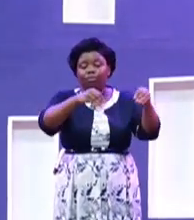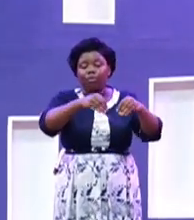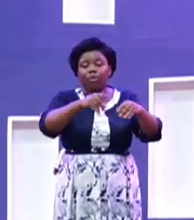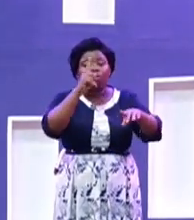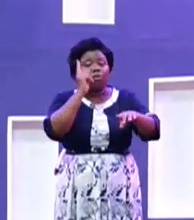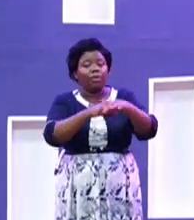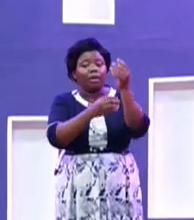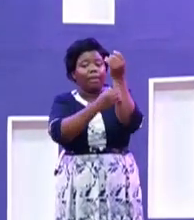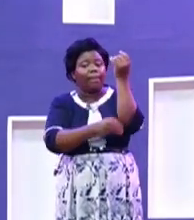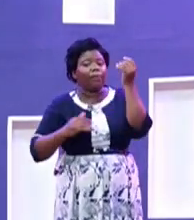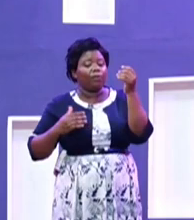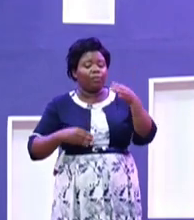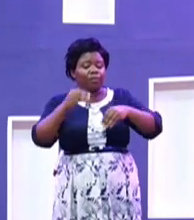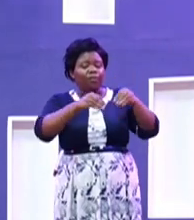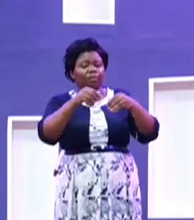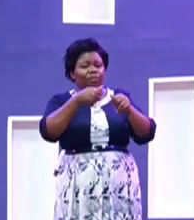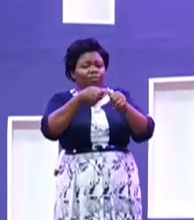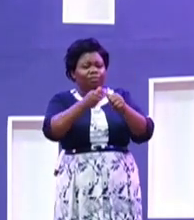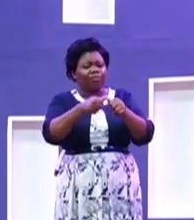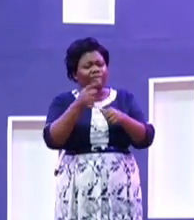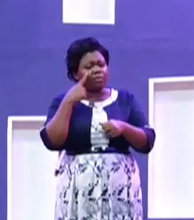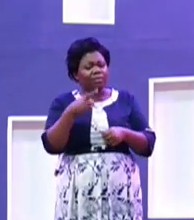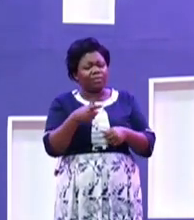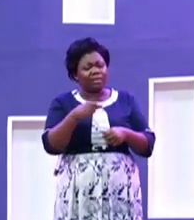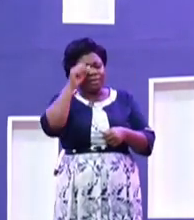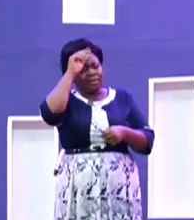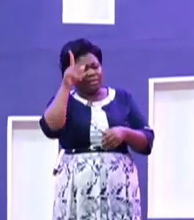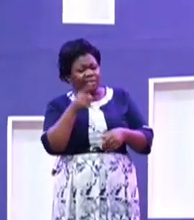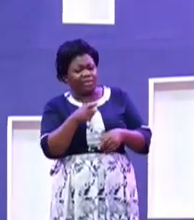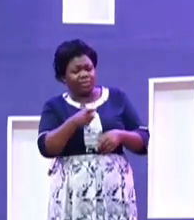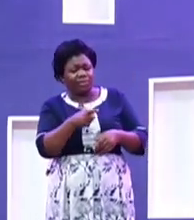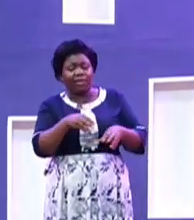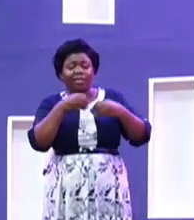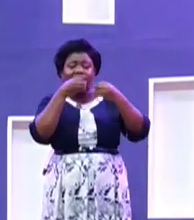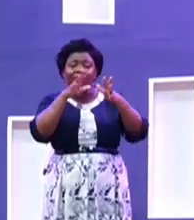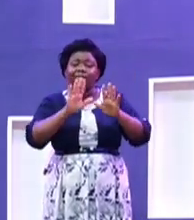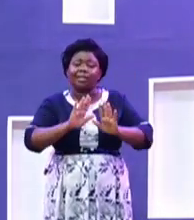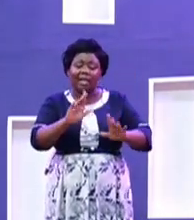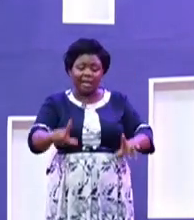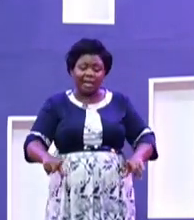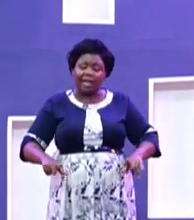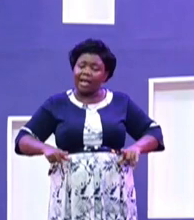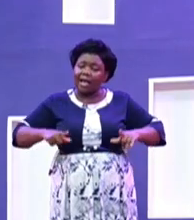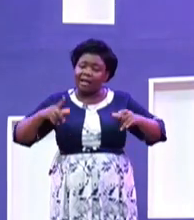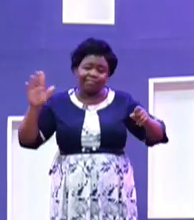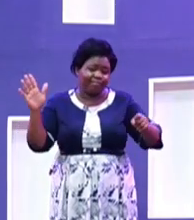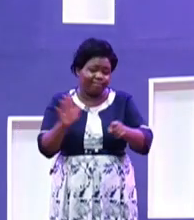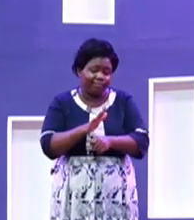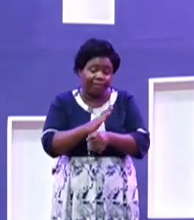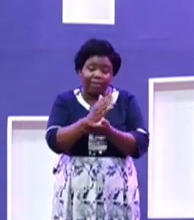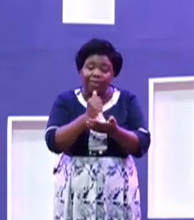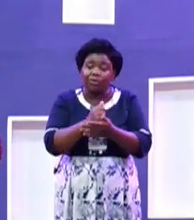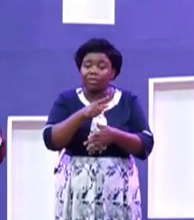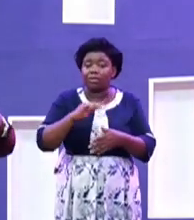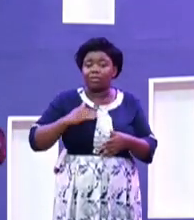bwe yawaayo obupeesa obubiri yagamba atya yagamba ono awaddeyo bulamu bwe bwonna kubanga mukazi